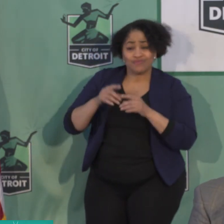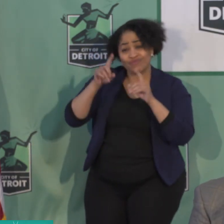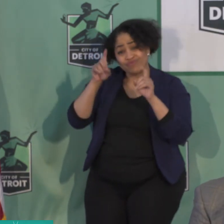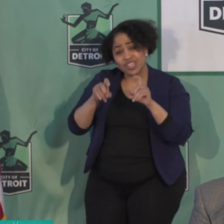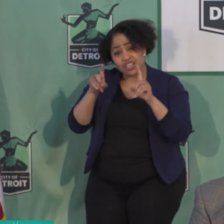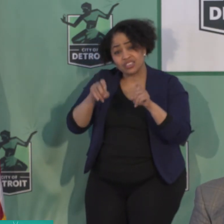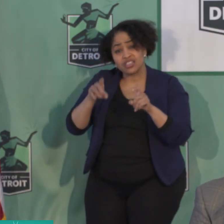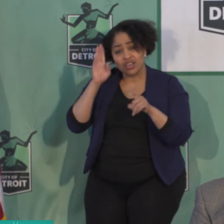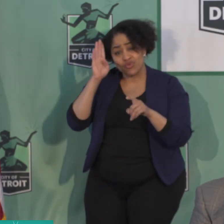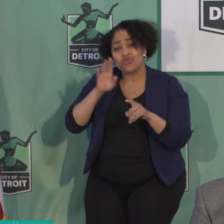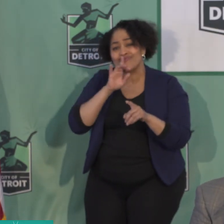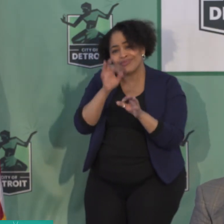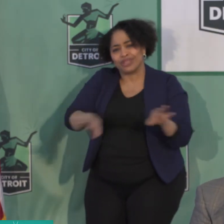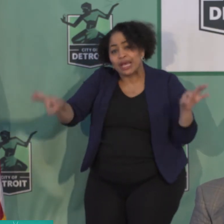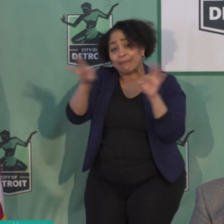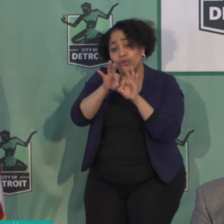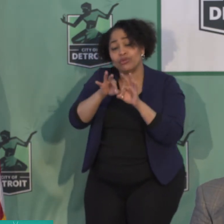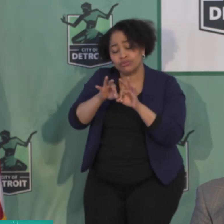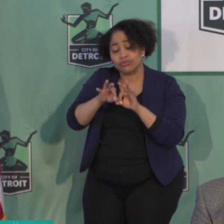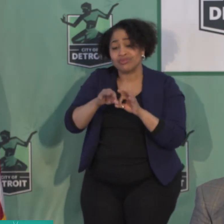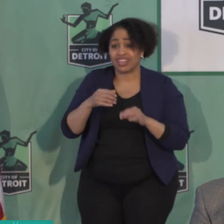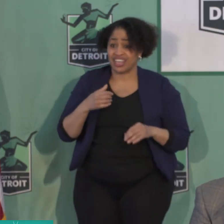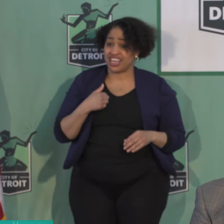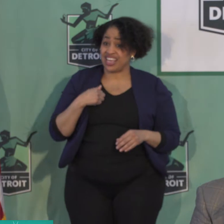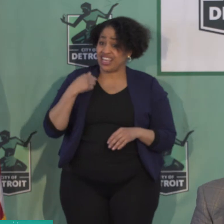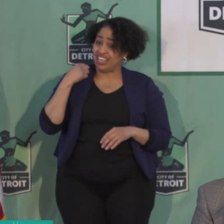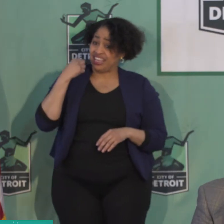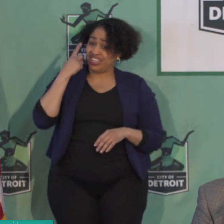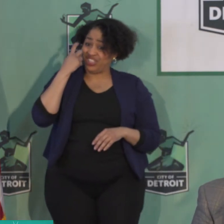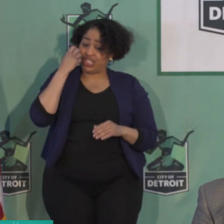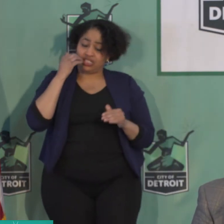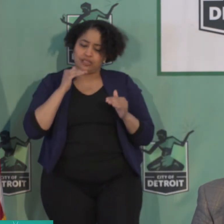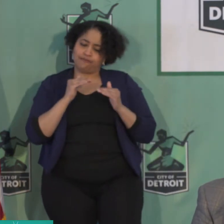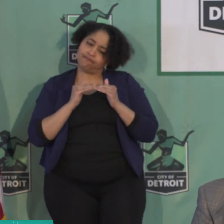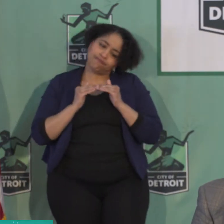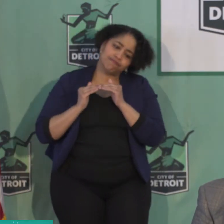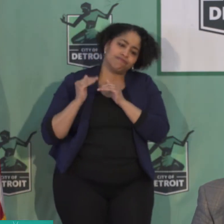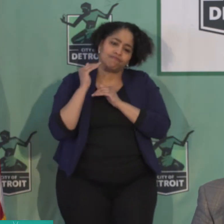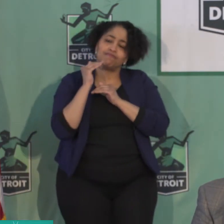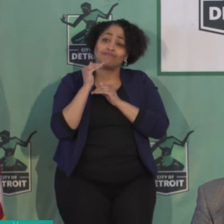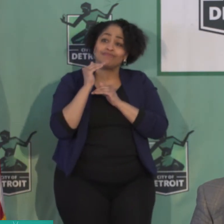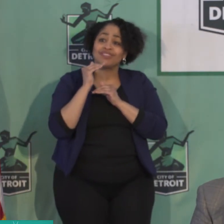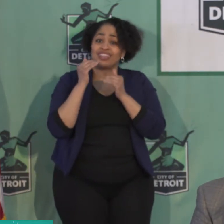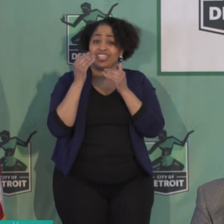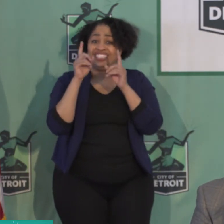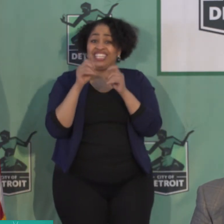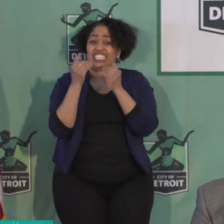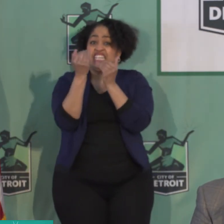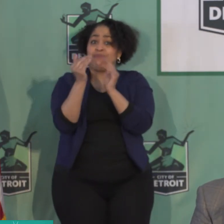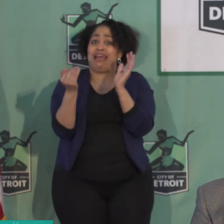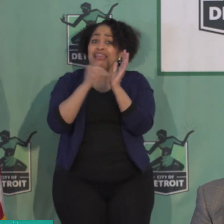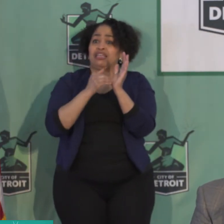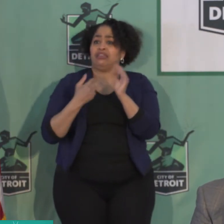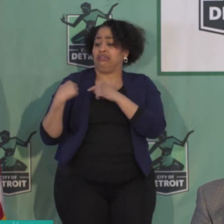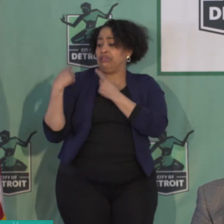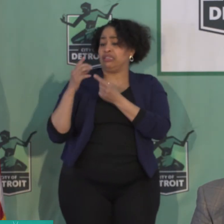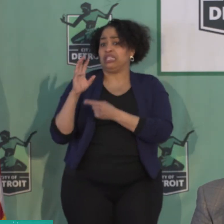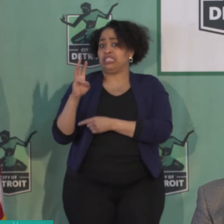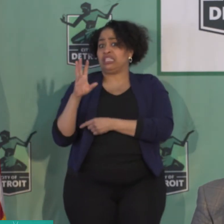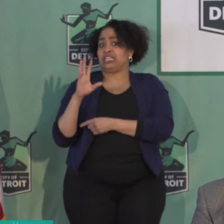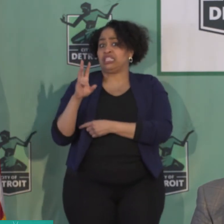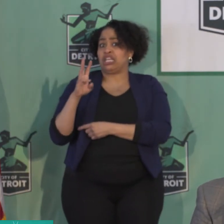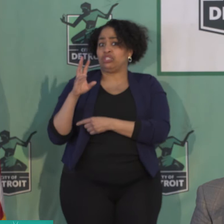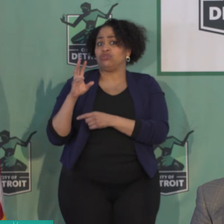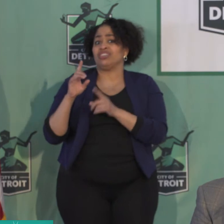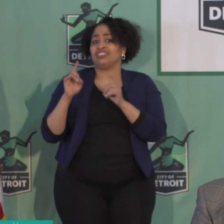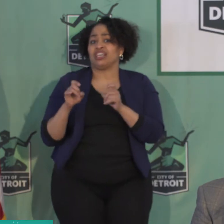Testing is going to be the key. And I just raised the testing limits at the fairgrounds again. We've been at 600 tests a week this